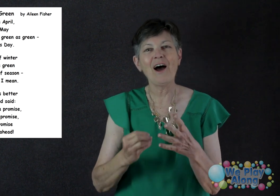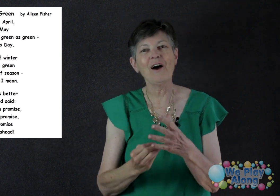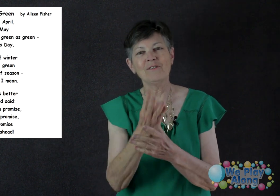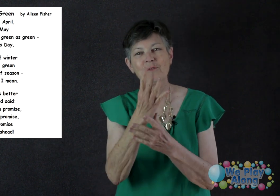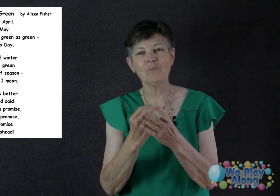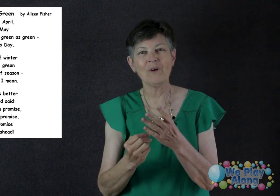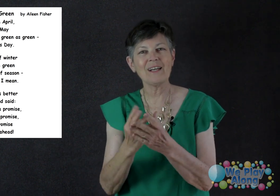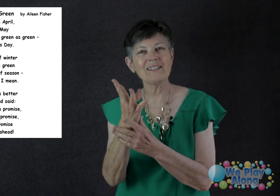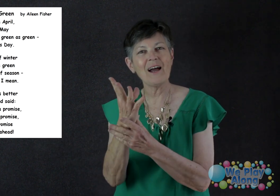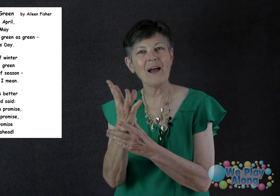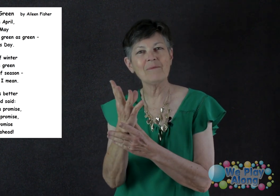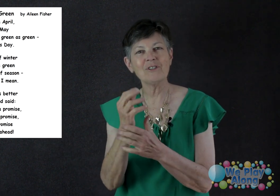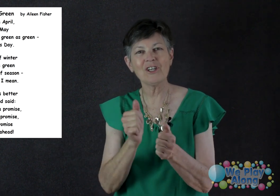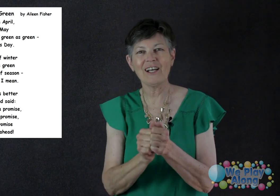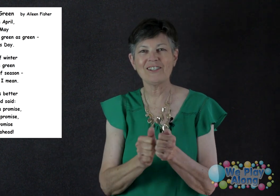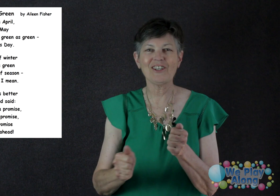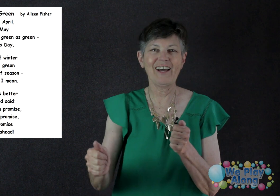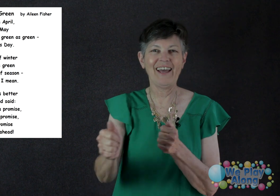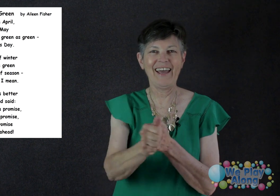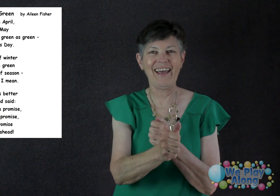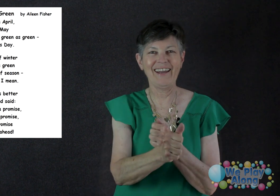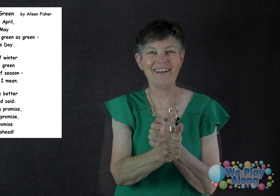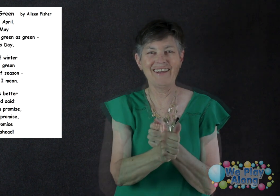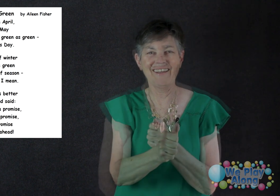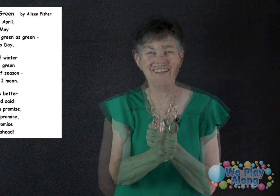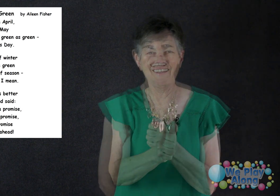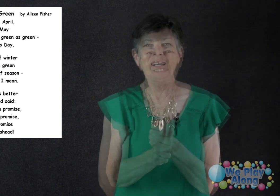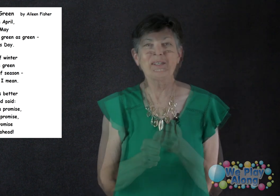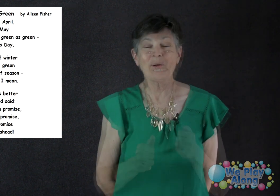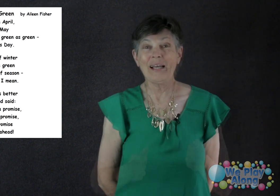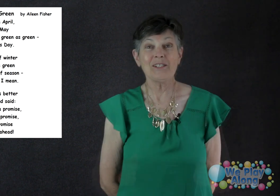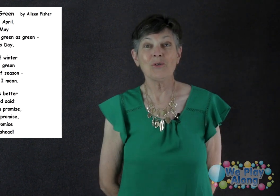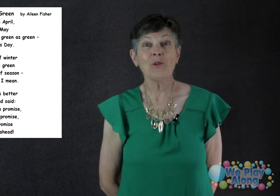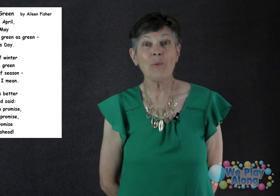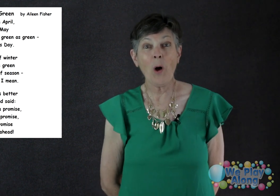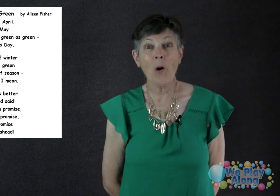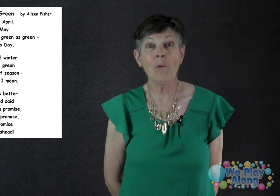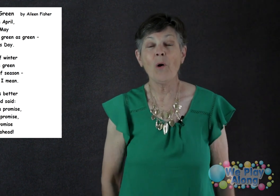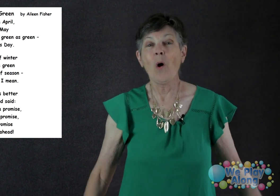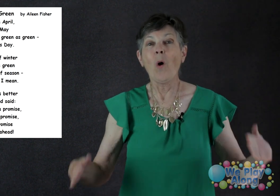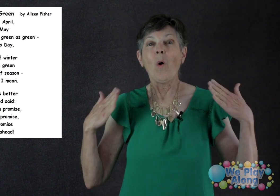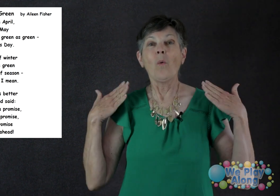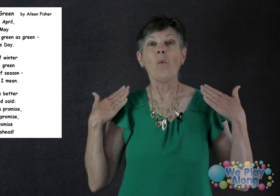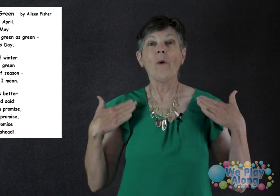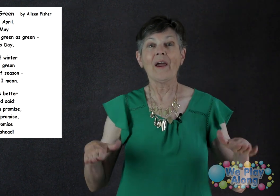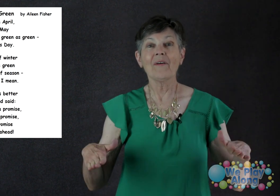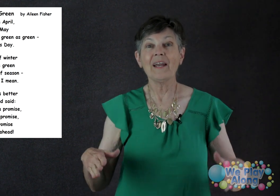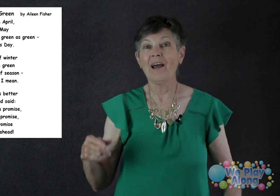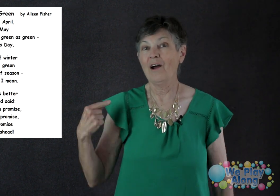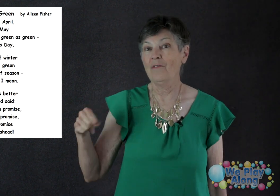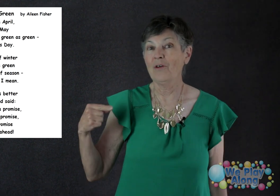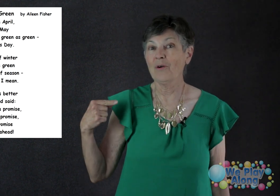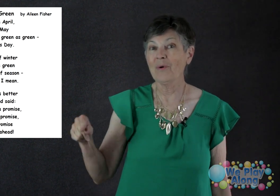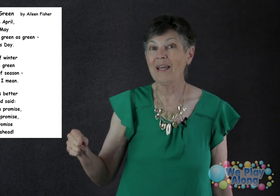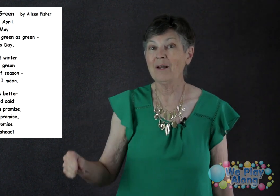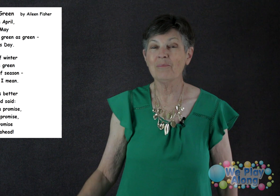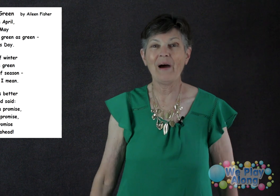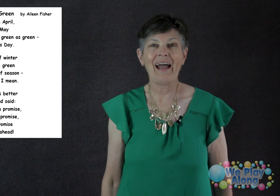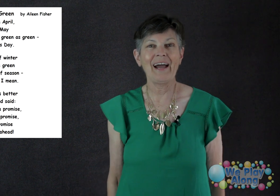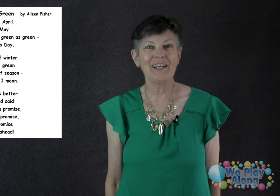of springtime just ahead. So let's do the poem, Wearing of the Green by